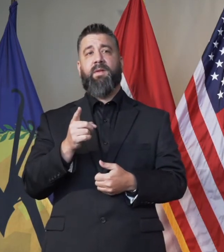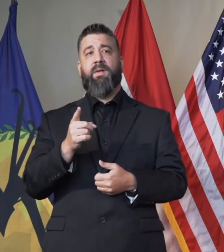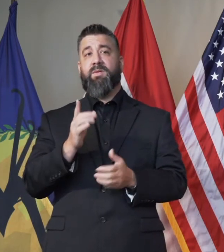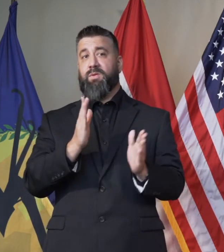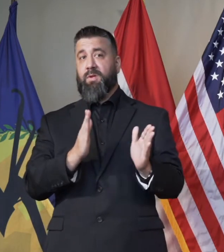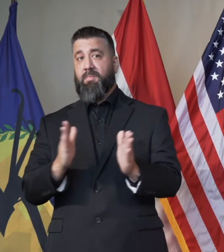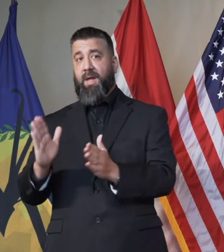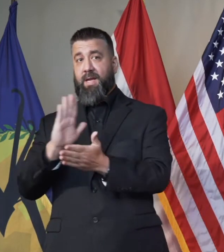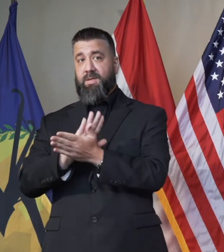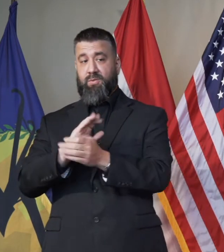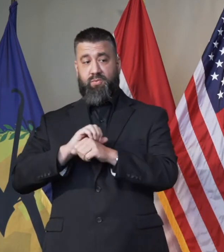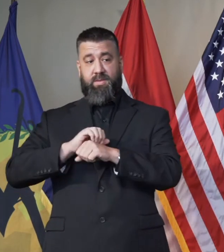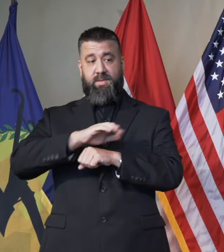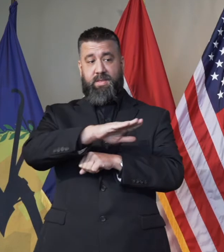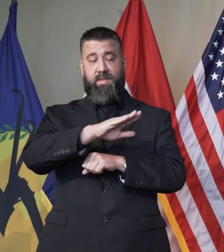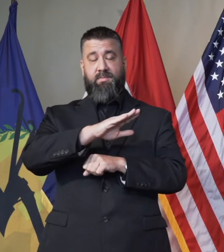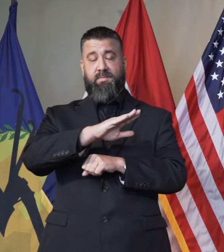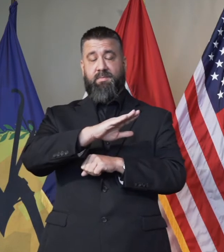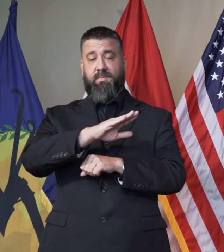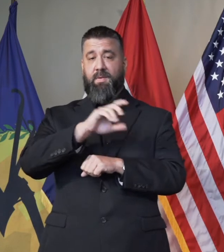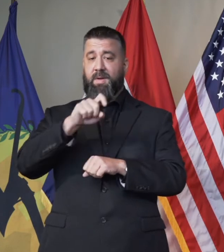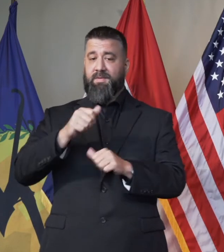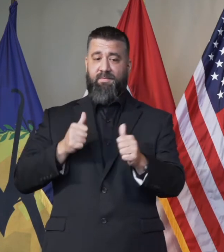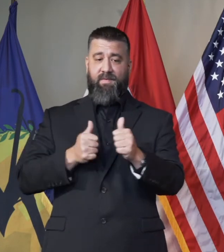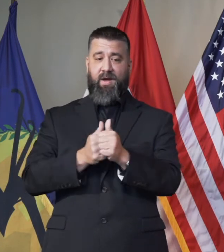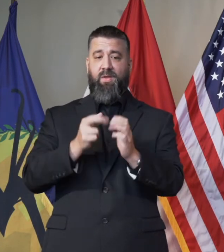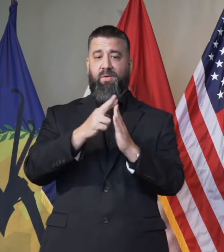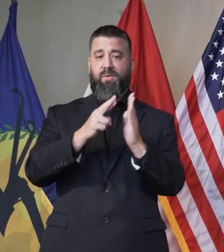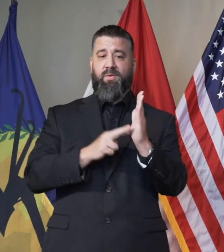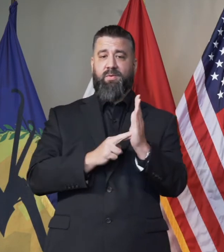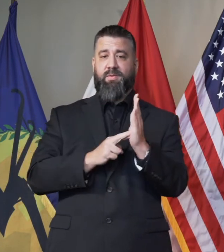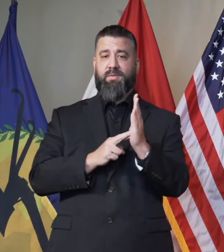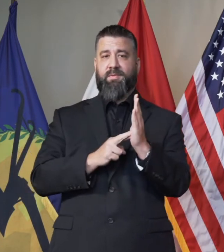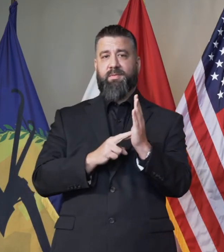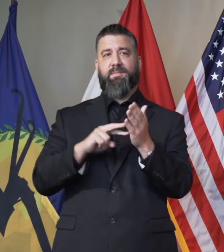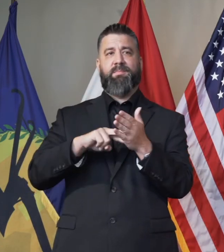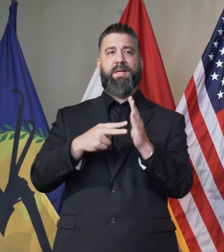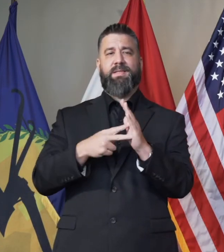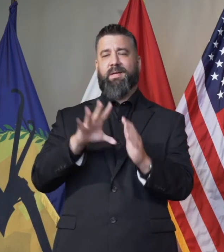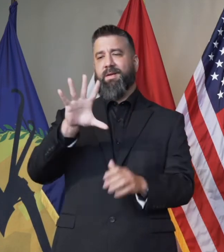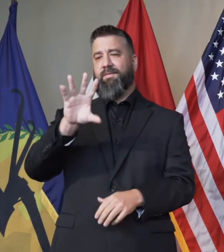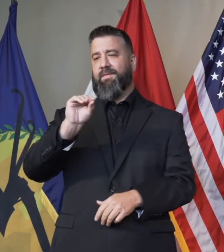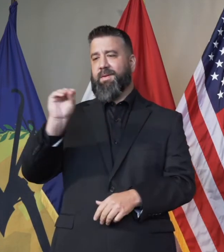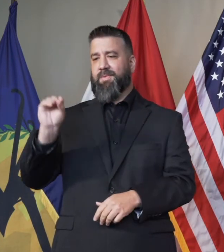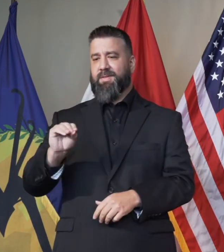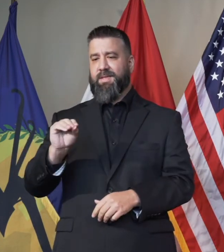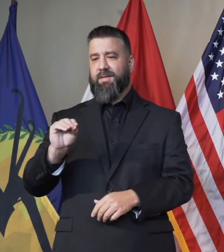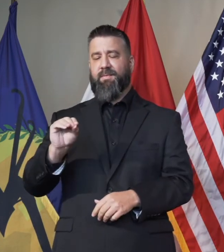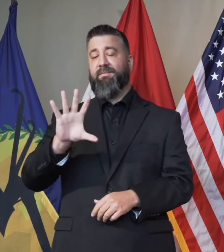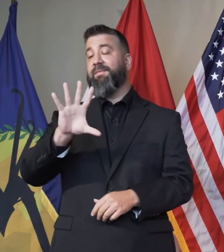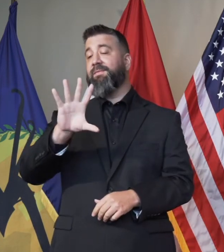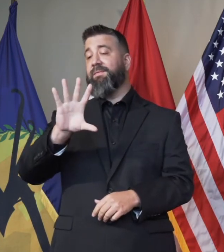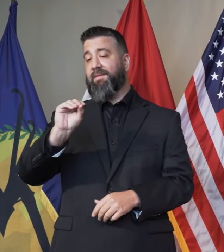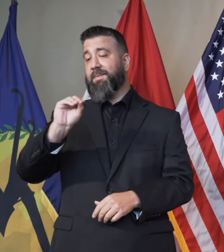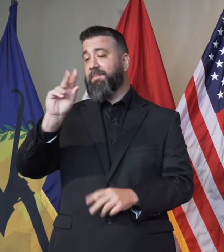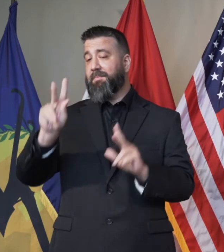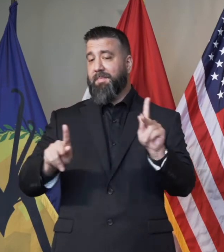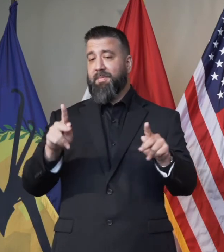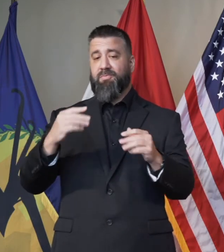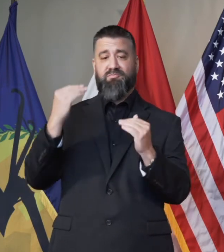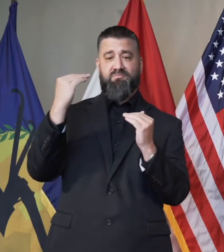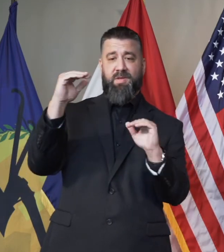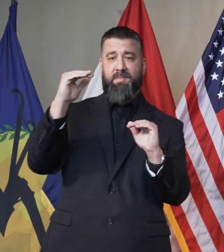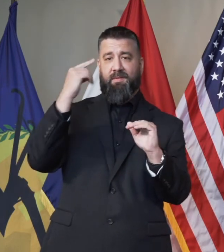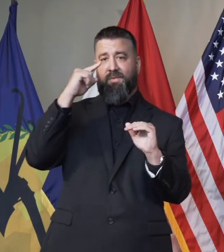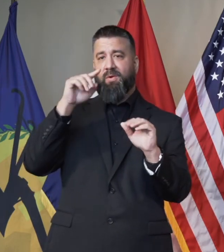that the county Right. has set forward, so That's right. i.e. the 50 people max as a Right, 50 people max with limitations of spectators per parents, and